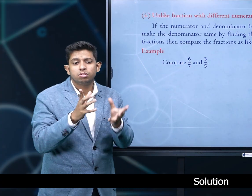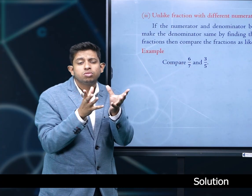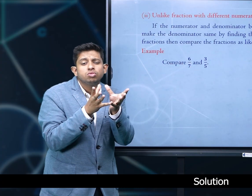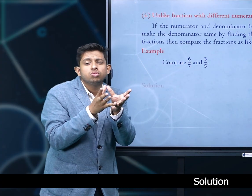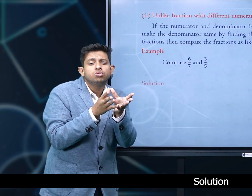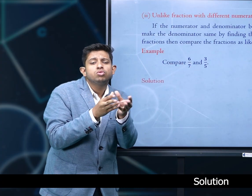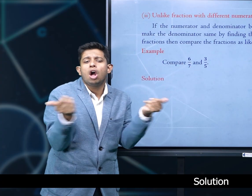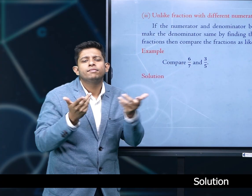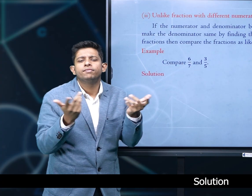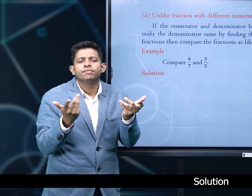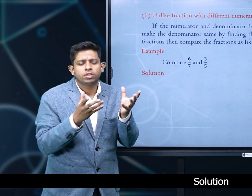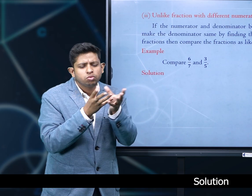Solution: